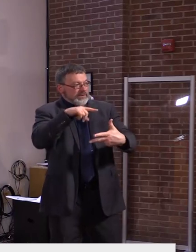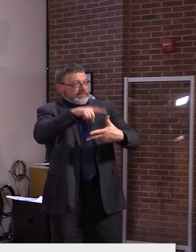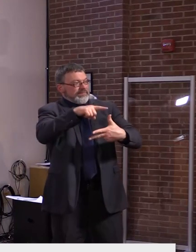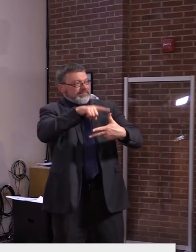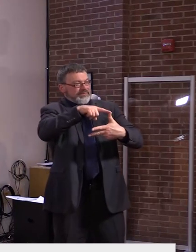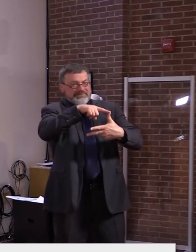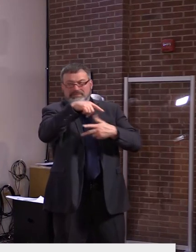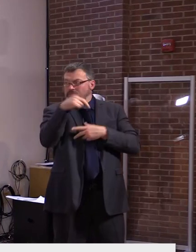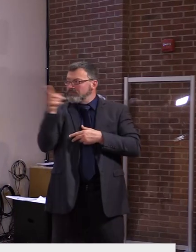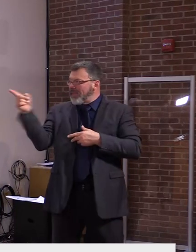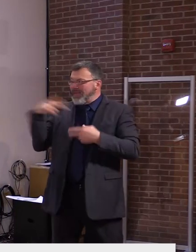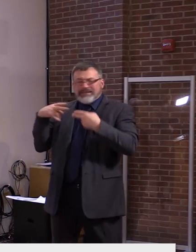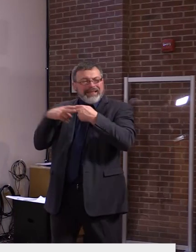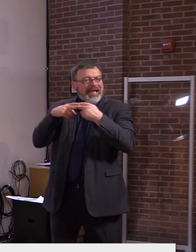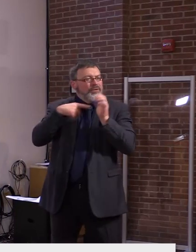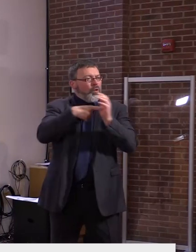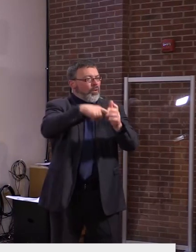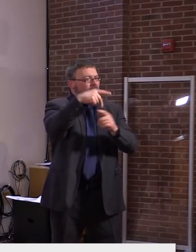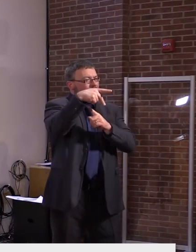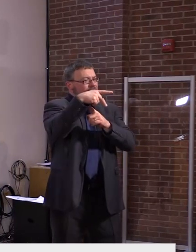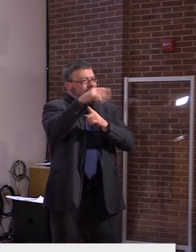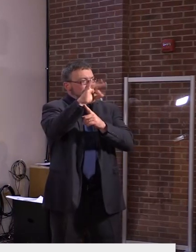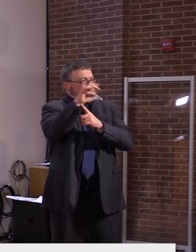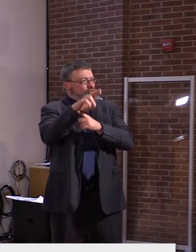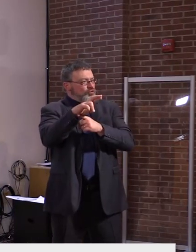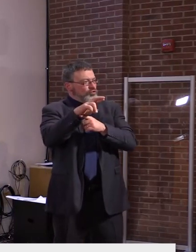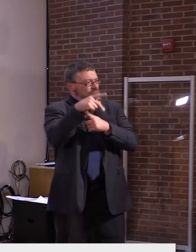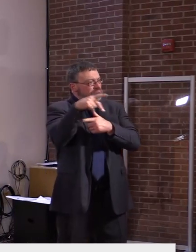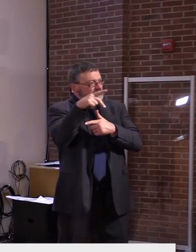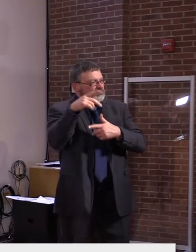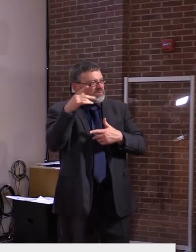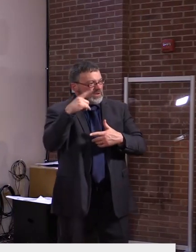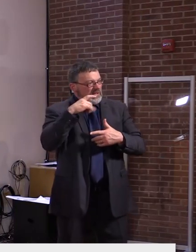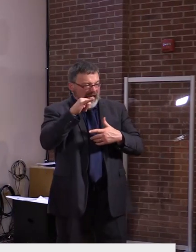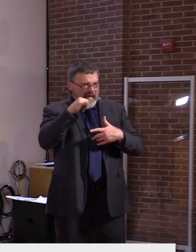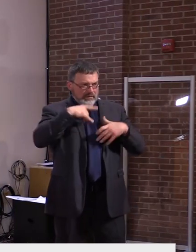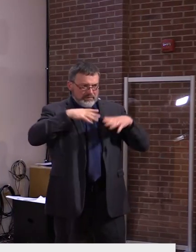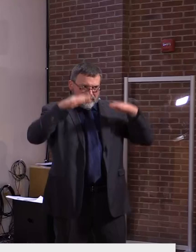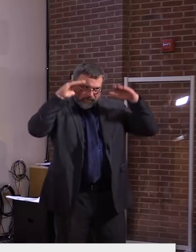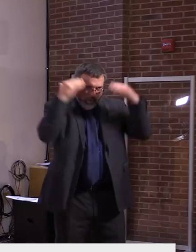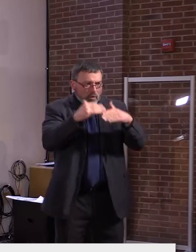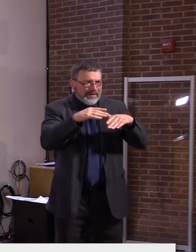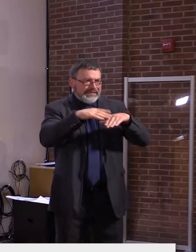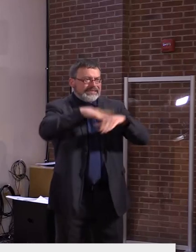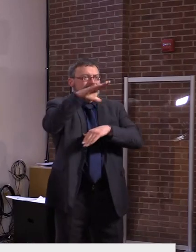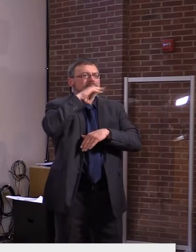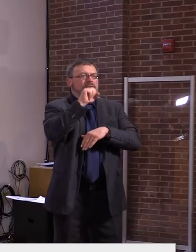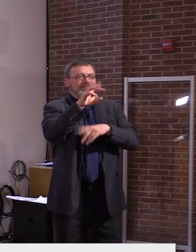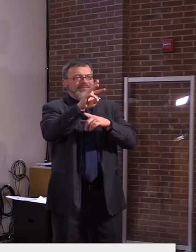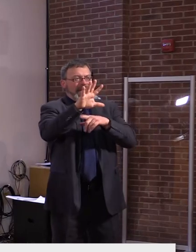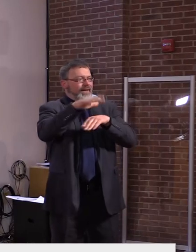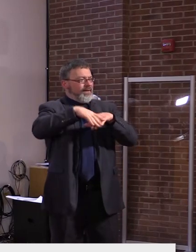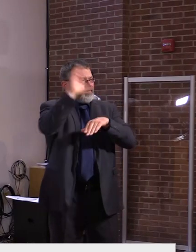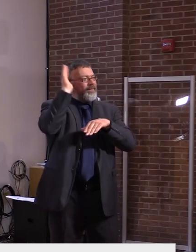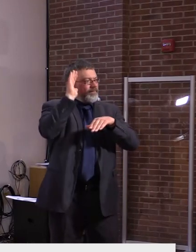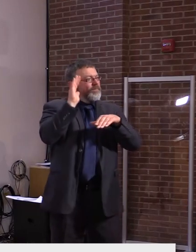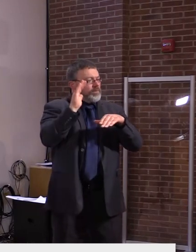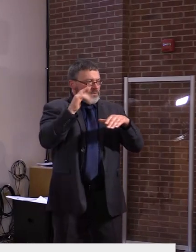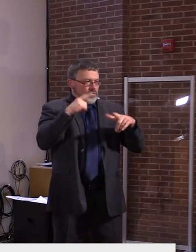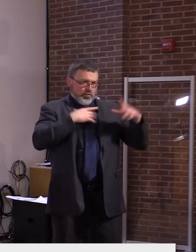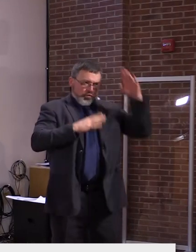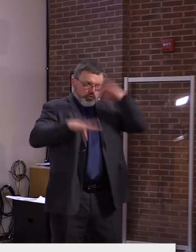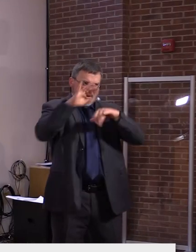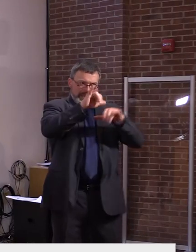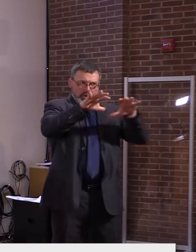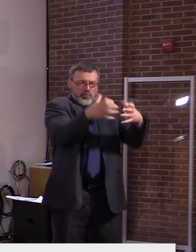over 65 rate. Those are ones we really want to focus on in this early part because they're the ones we're most concerned about. Far